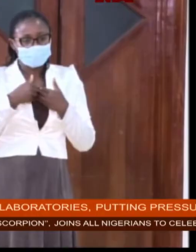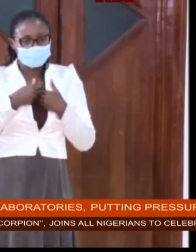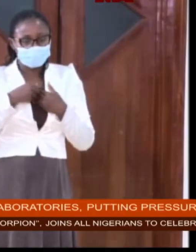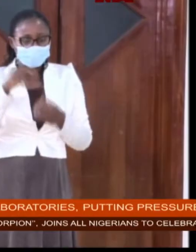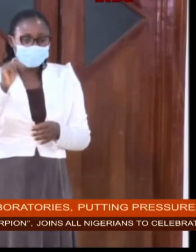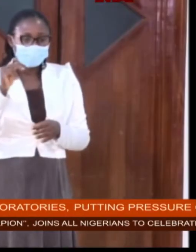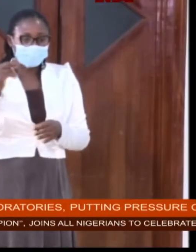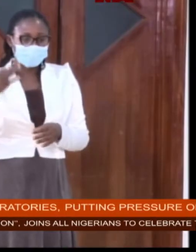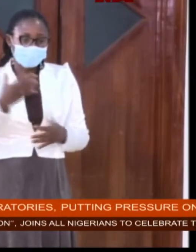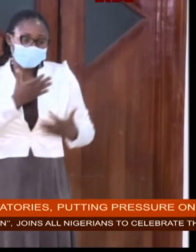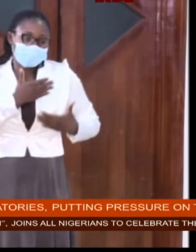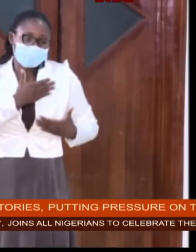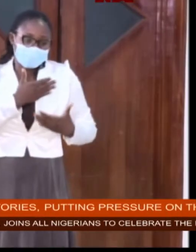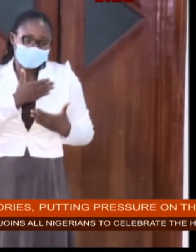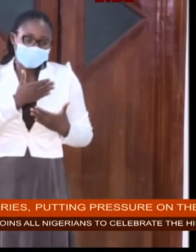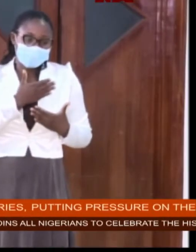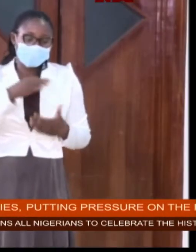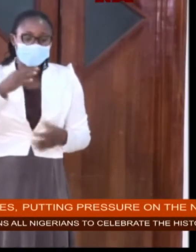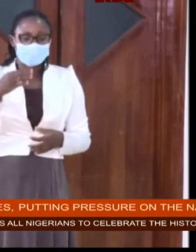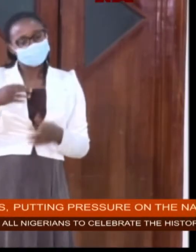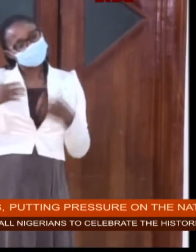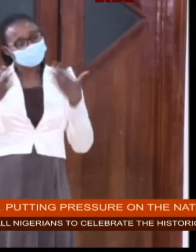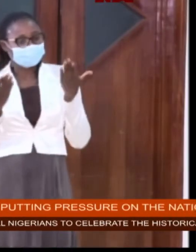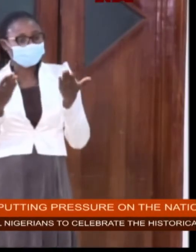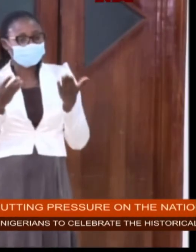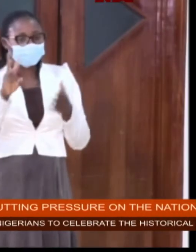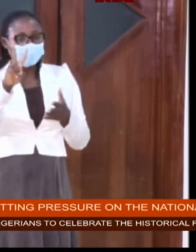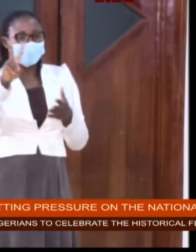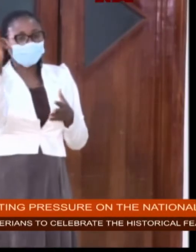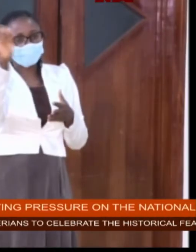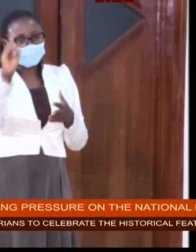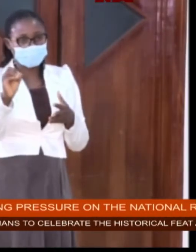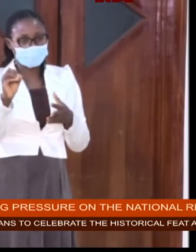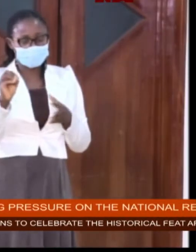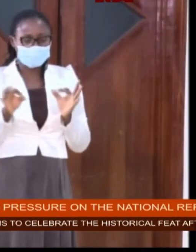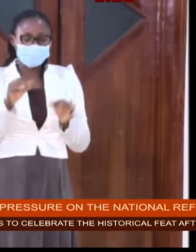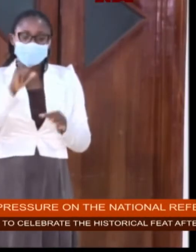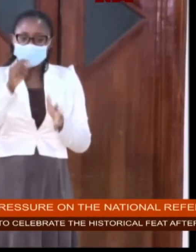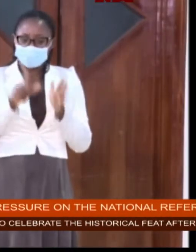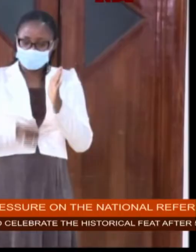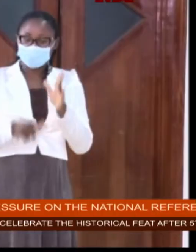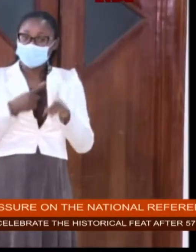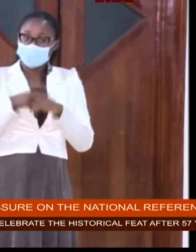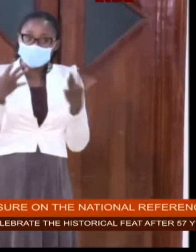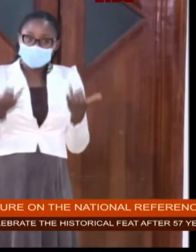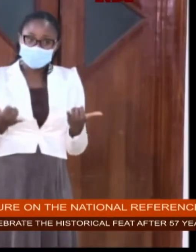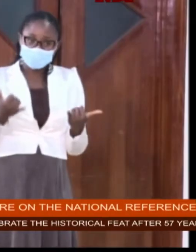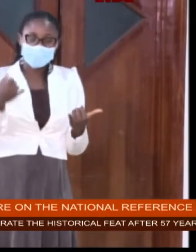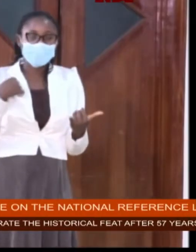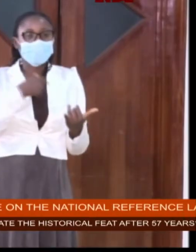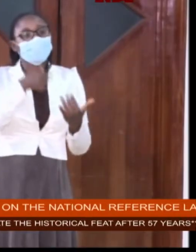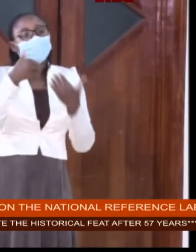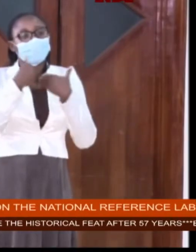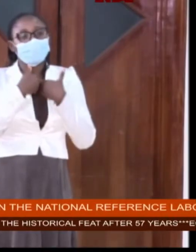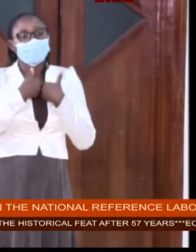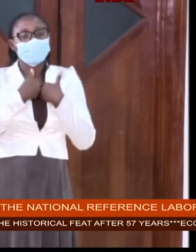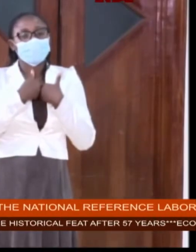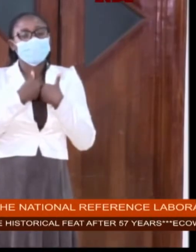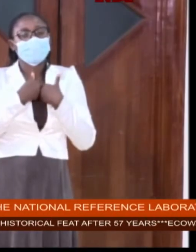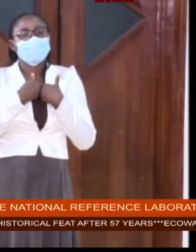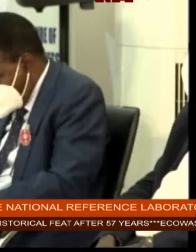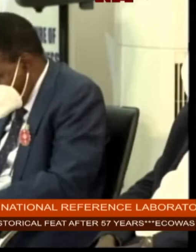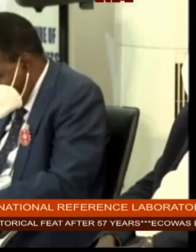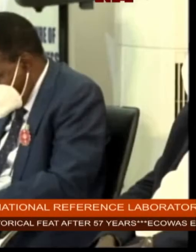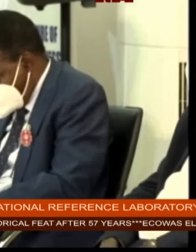ventilators. Perhaps 2% or if not less. But as it is at the moment, we have